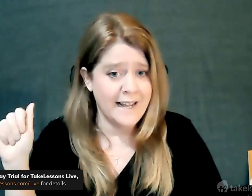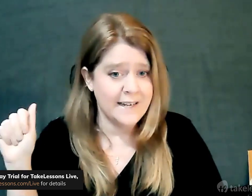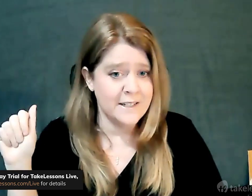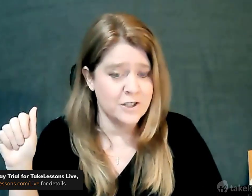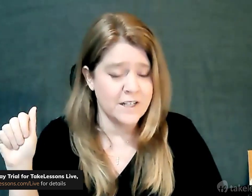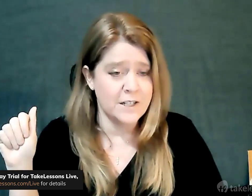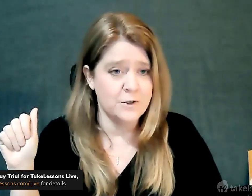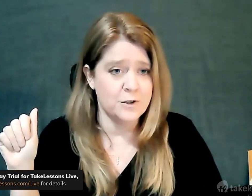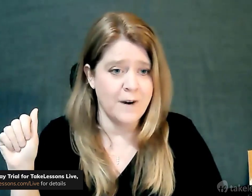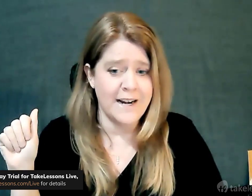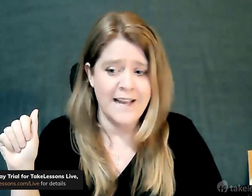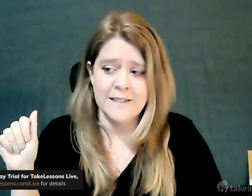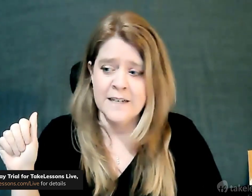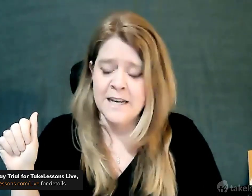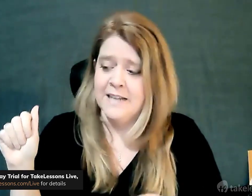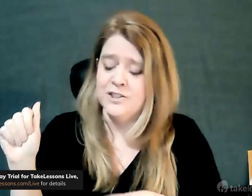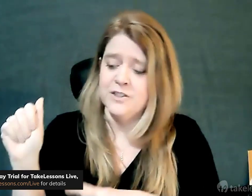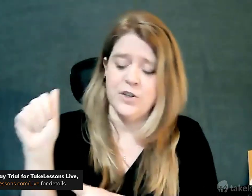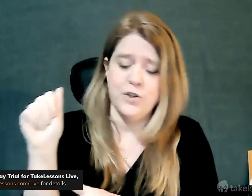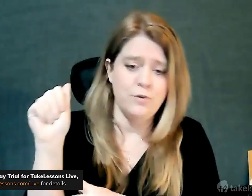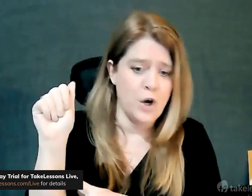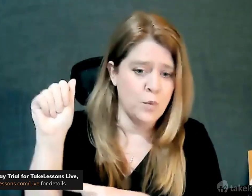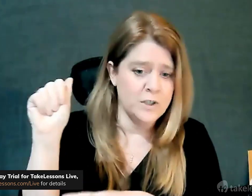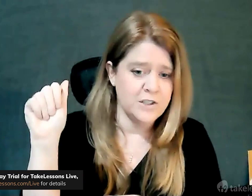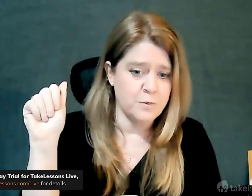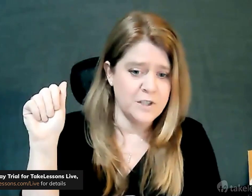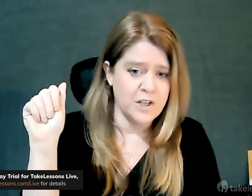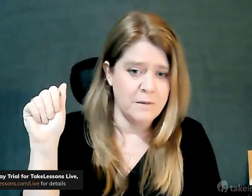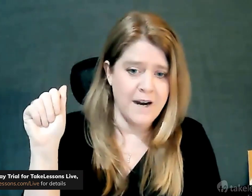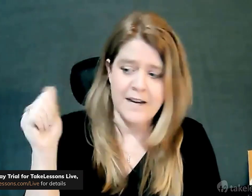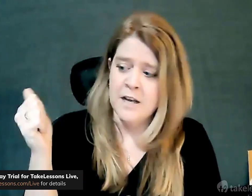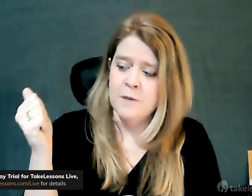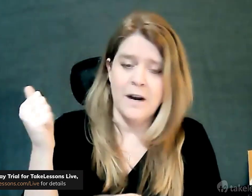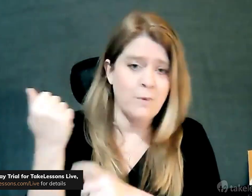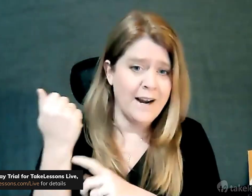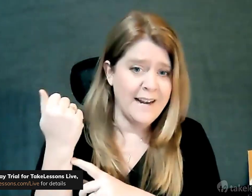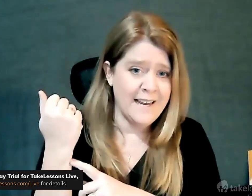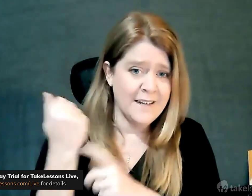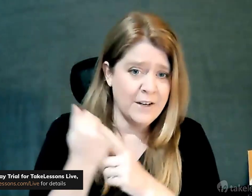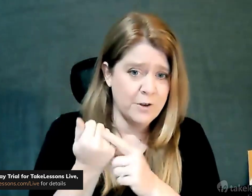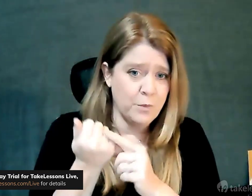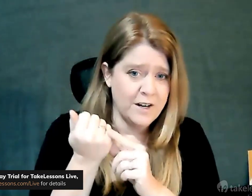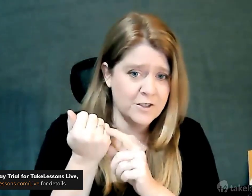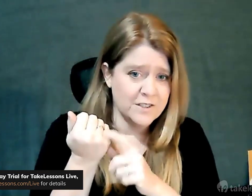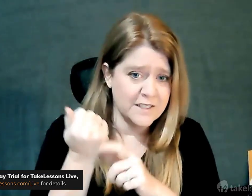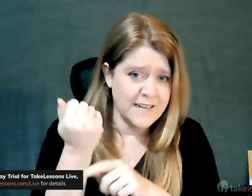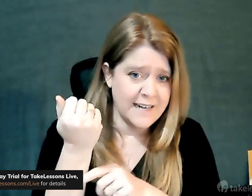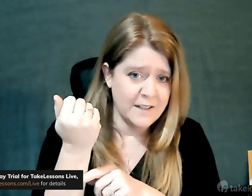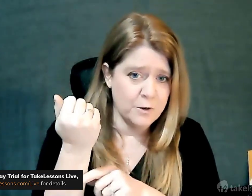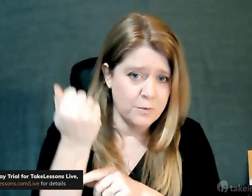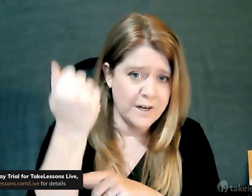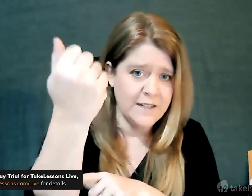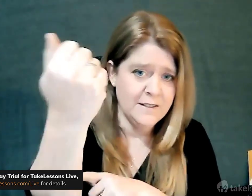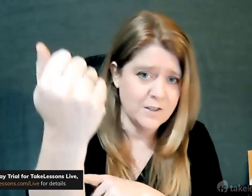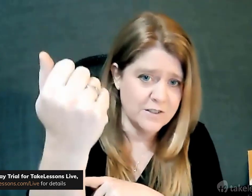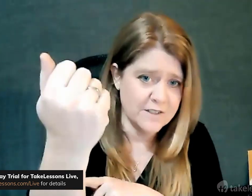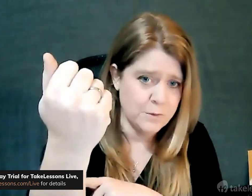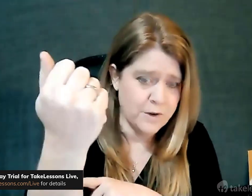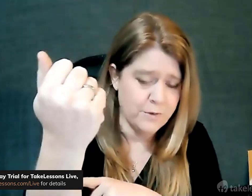right-handed, you're going to use your right hand. And just so you know which is which on mine, my right hand, I only wear just a tiny little ring. So you can see one ring,